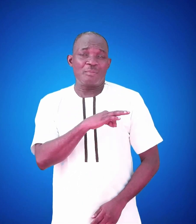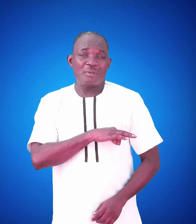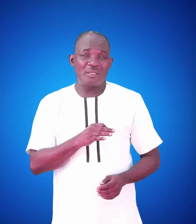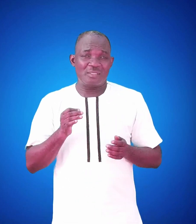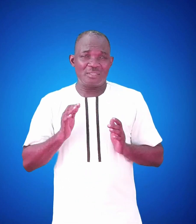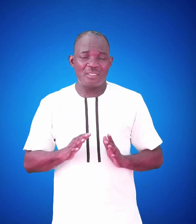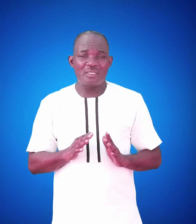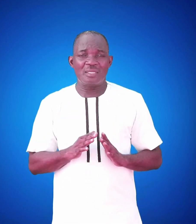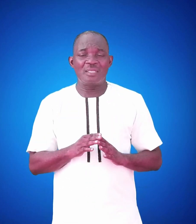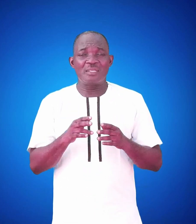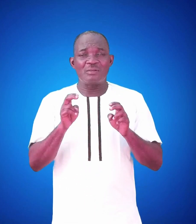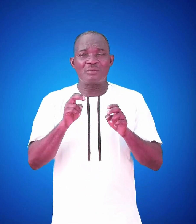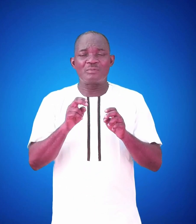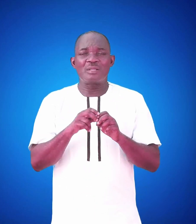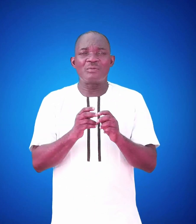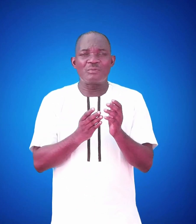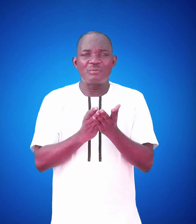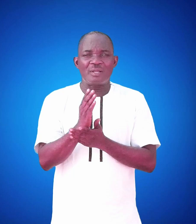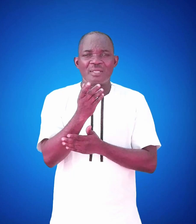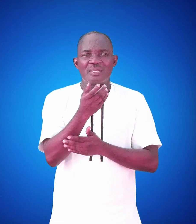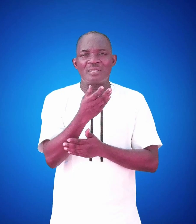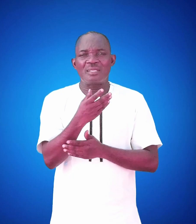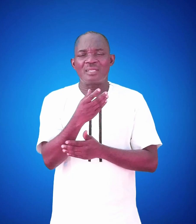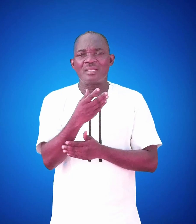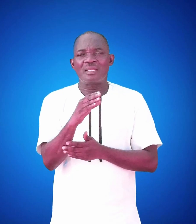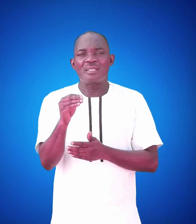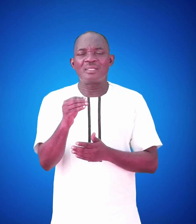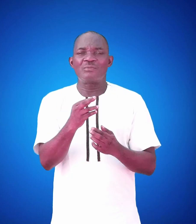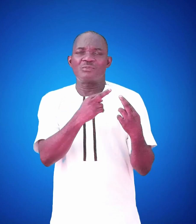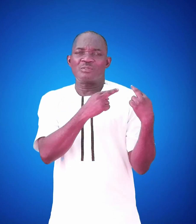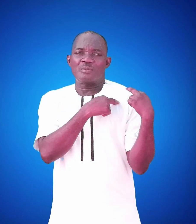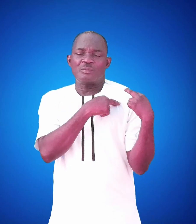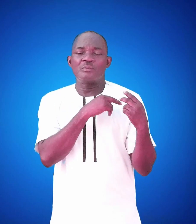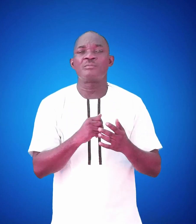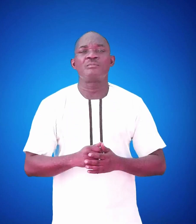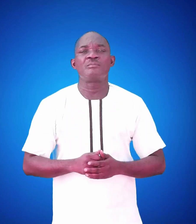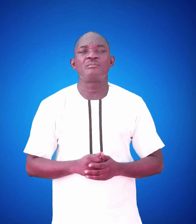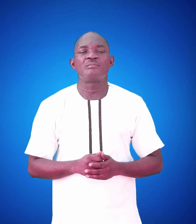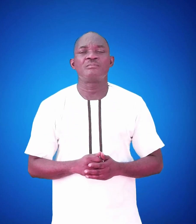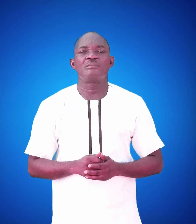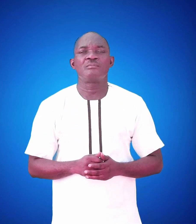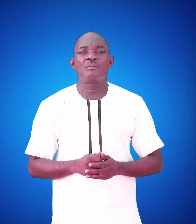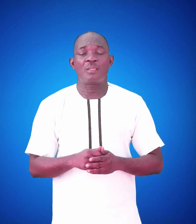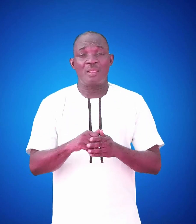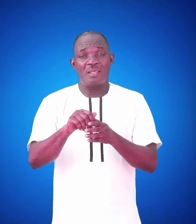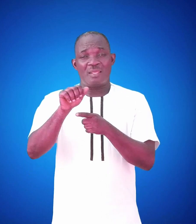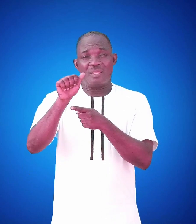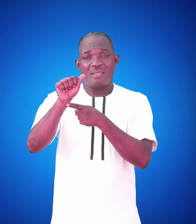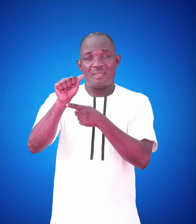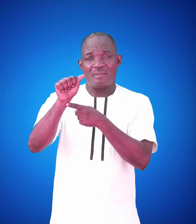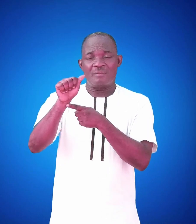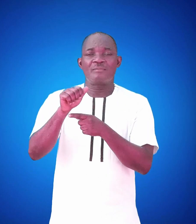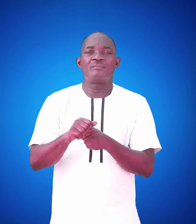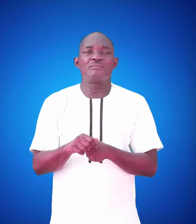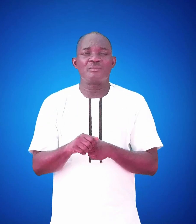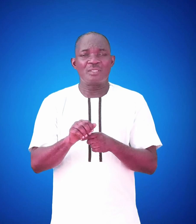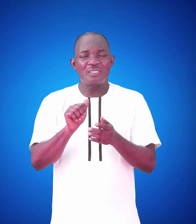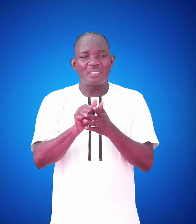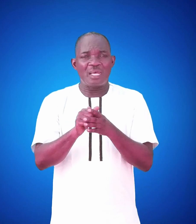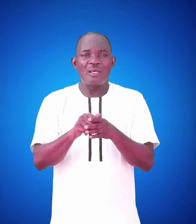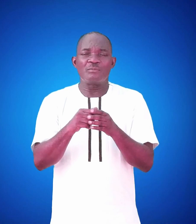Beneficiary Charter of Rights and Responsibilities. A.